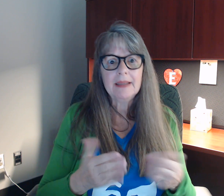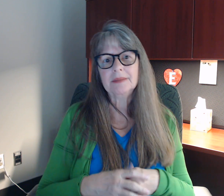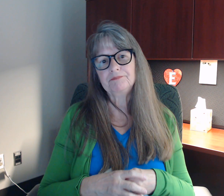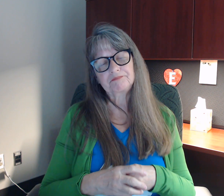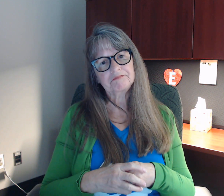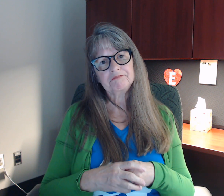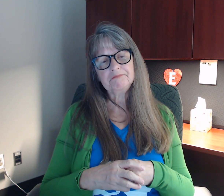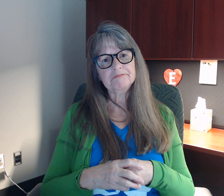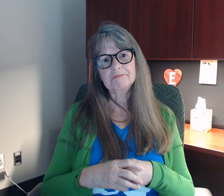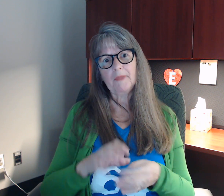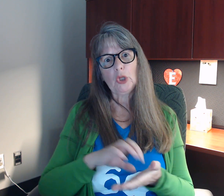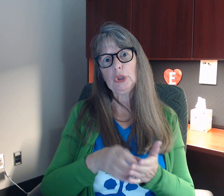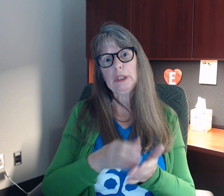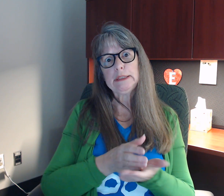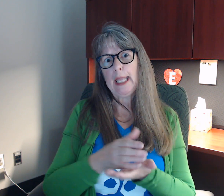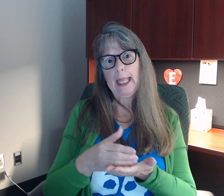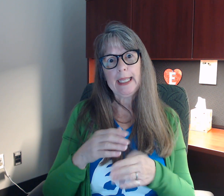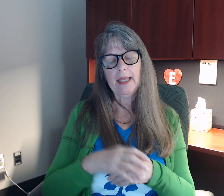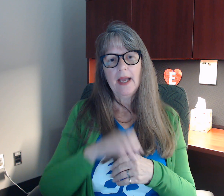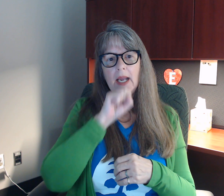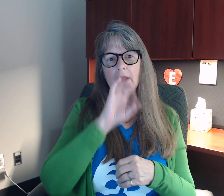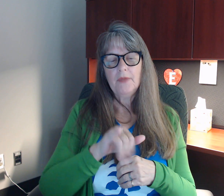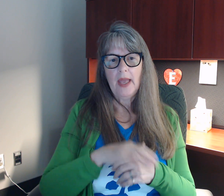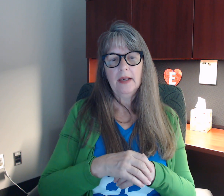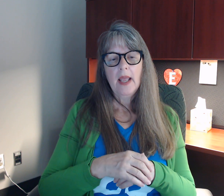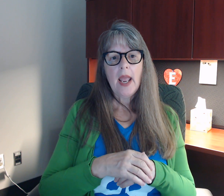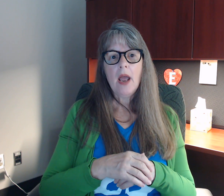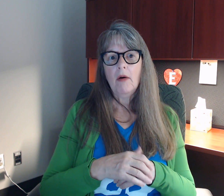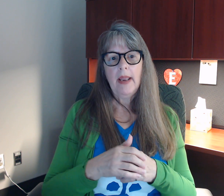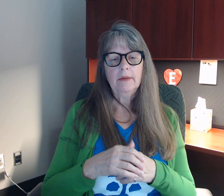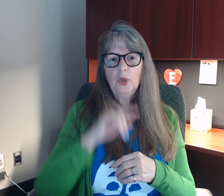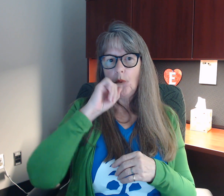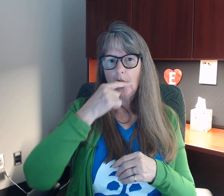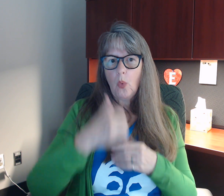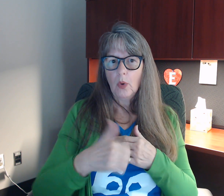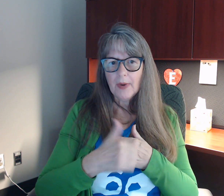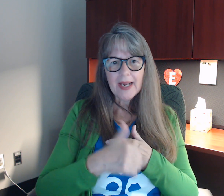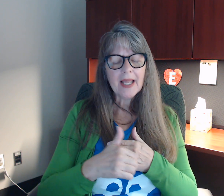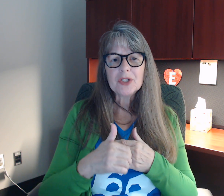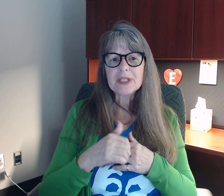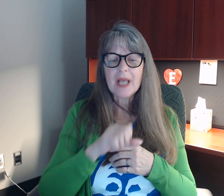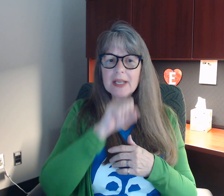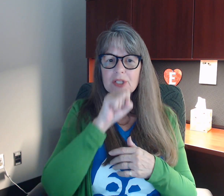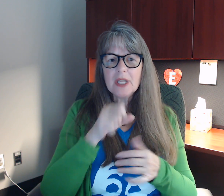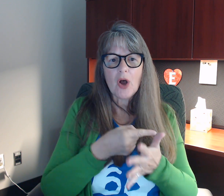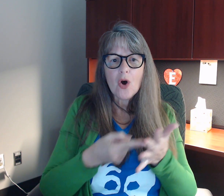and cookies and cake. I love that. And cornbread. I just love all